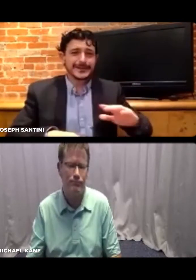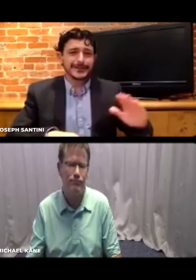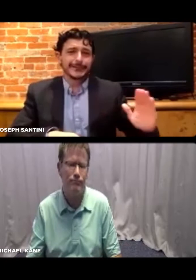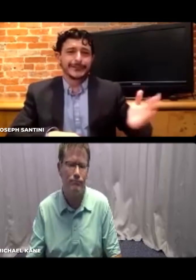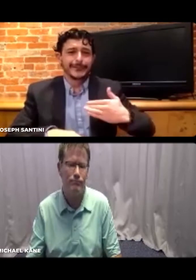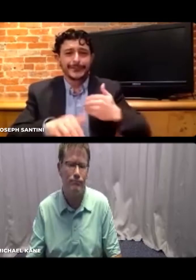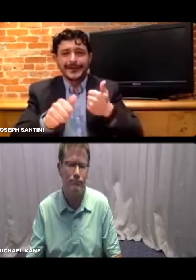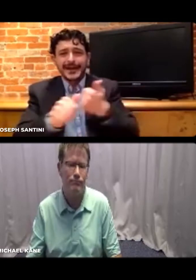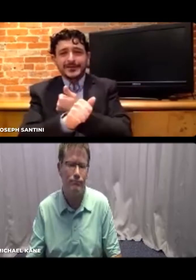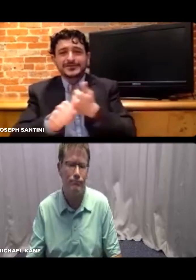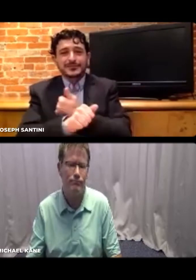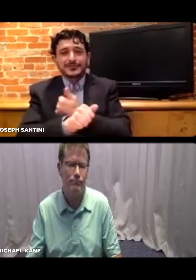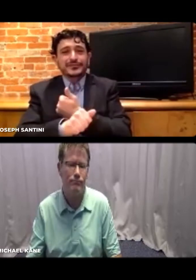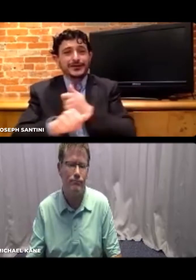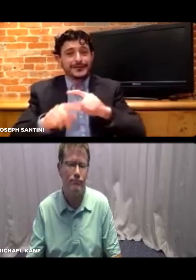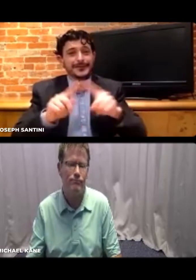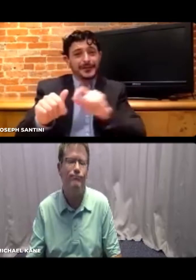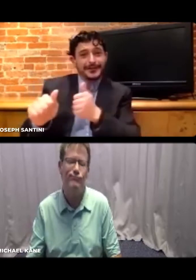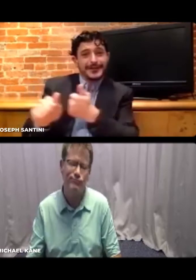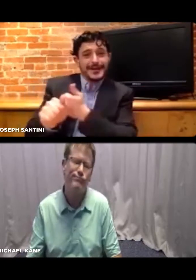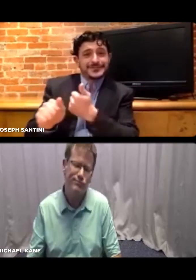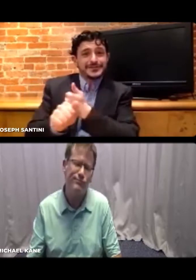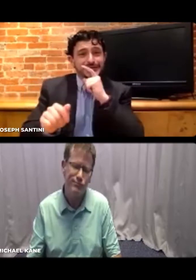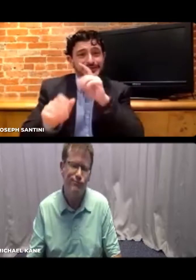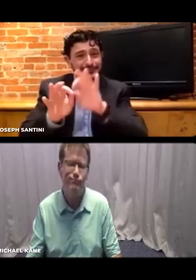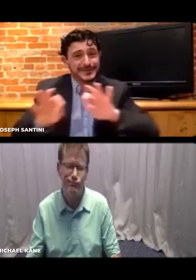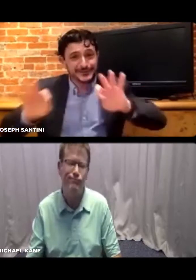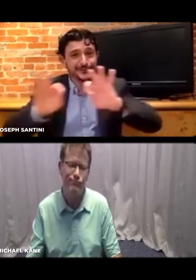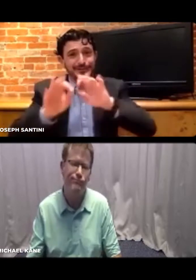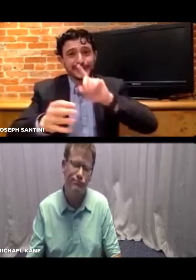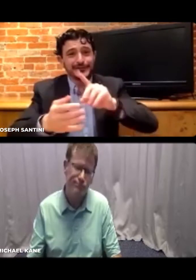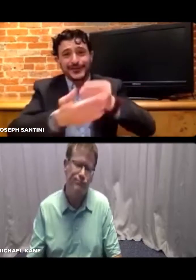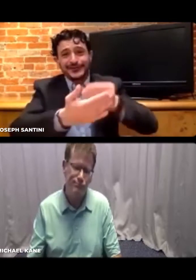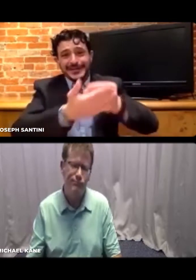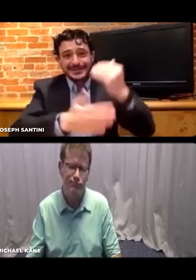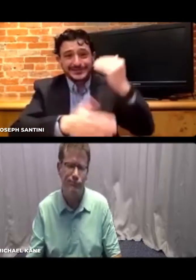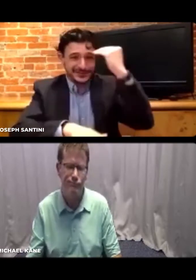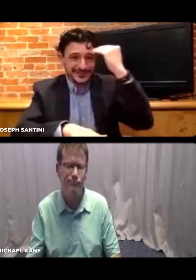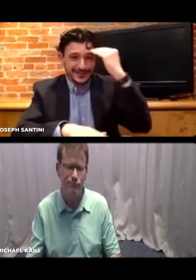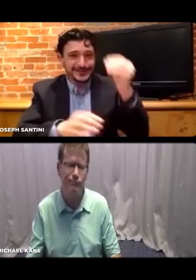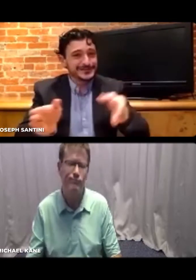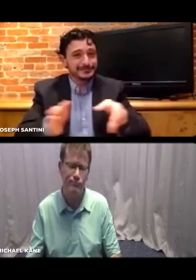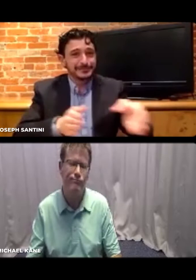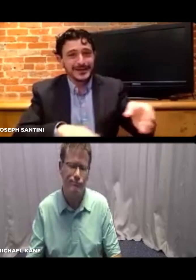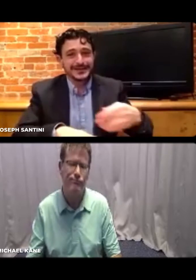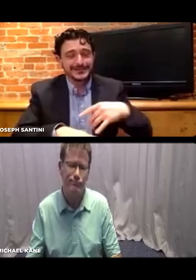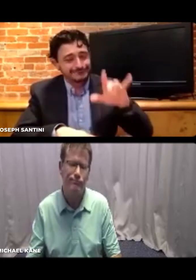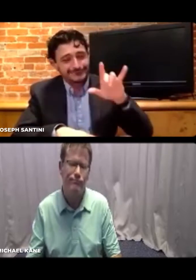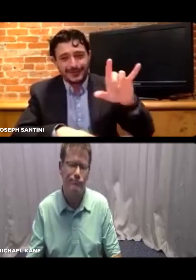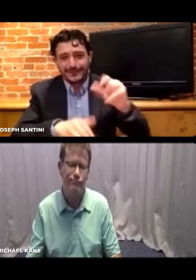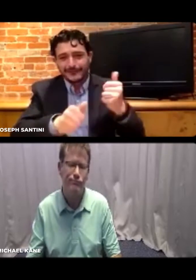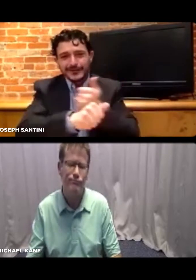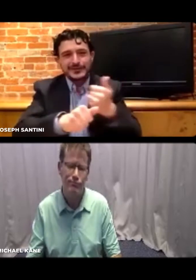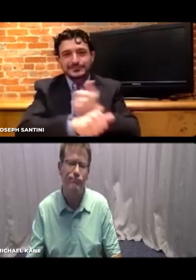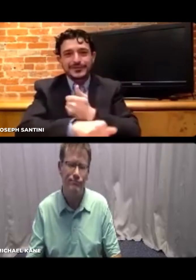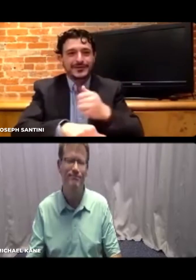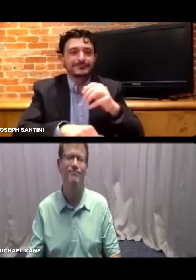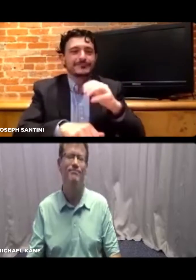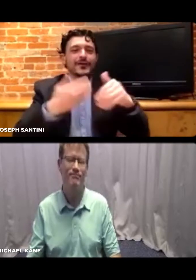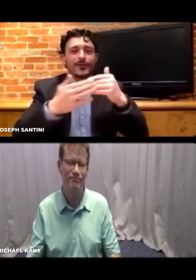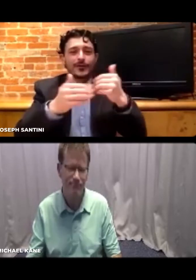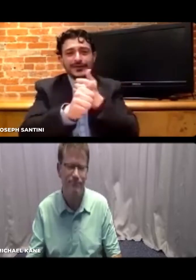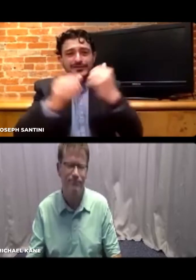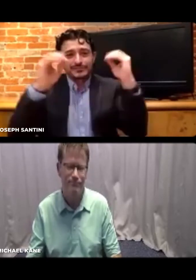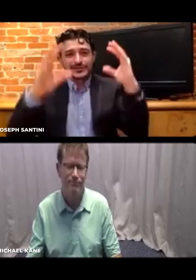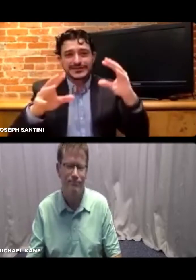because I am familiar with a lot of people that don't want to bother with algebra, but you just mentioned having knowledge on it is really good. So I love